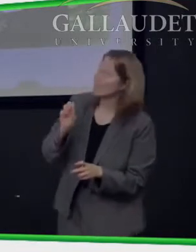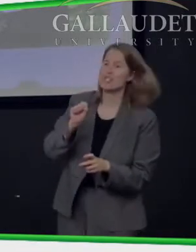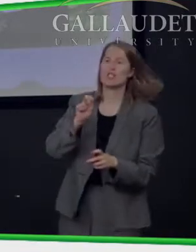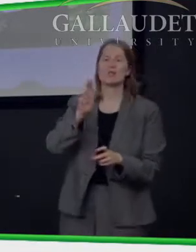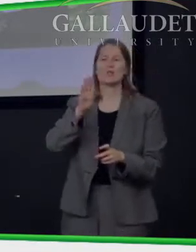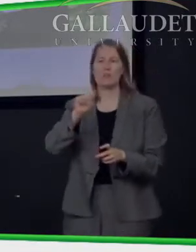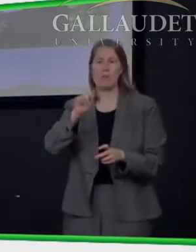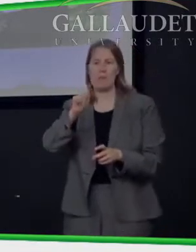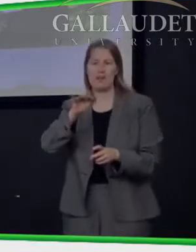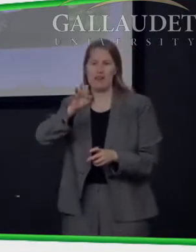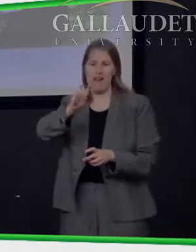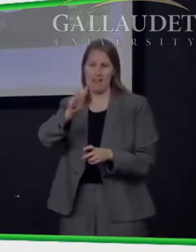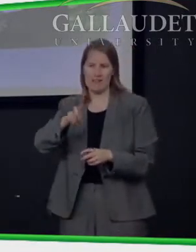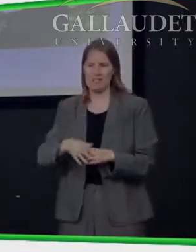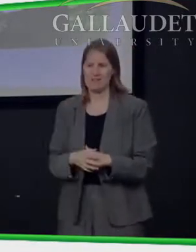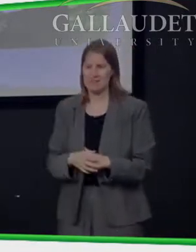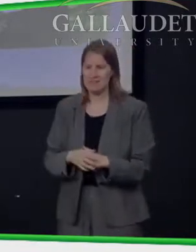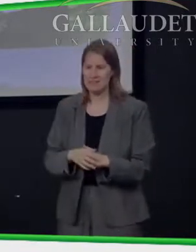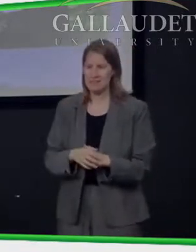subitized.